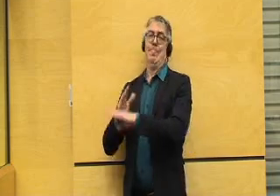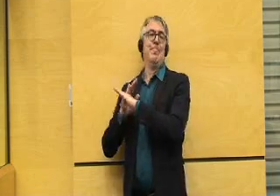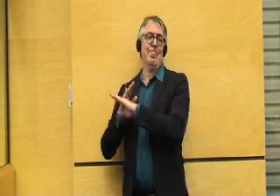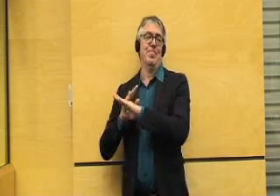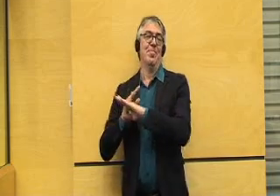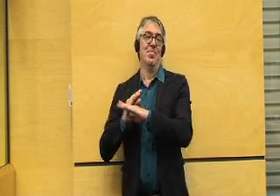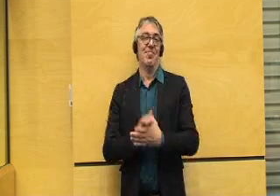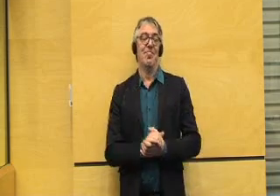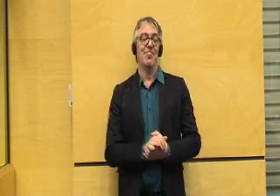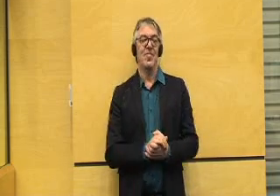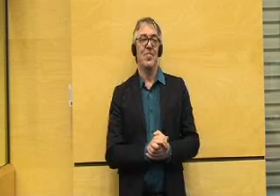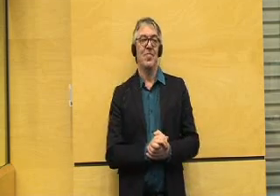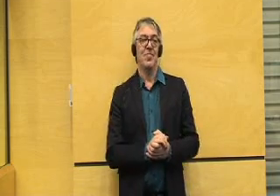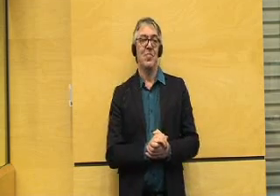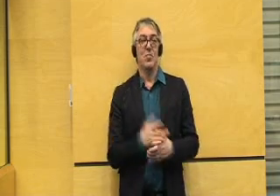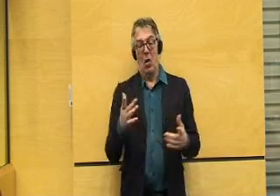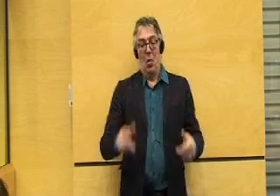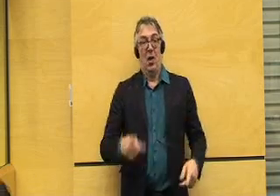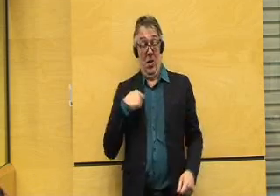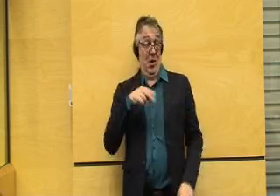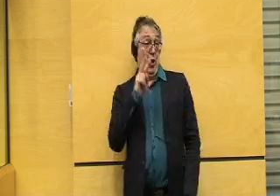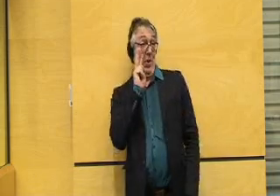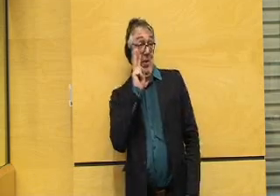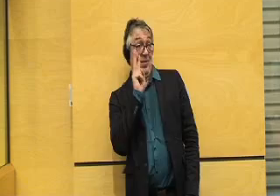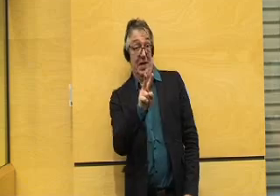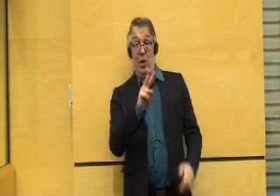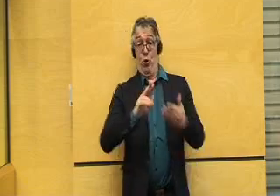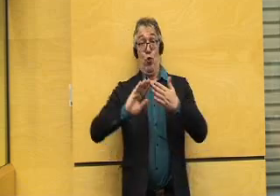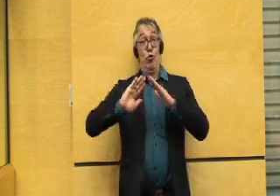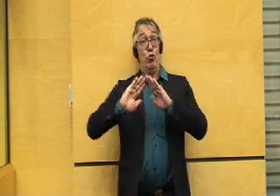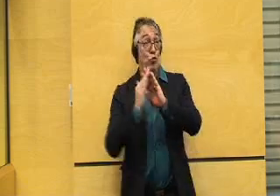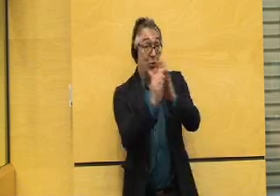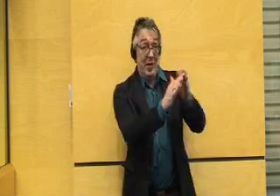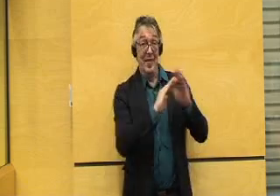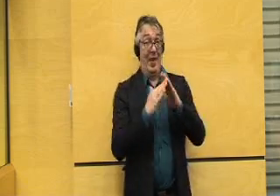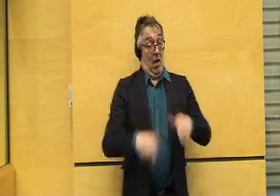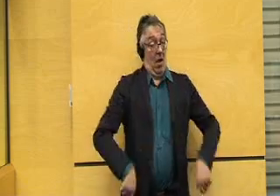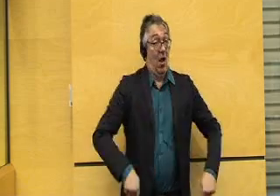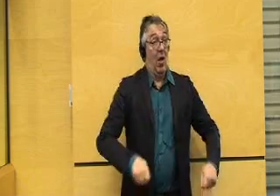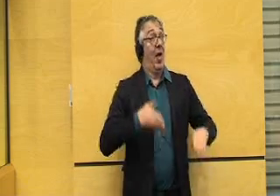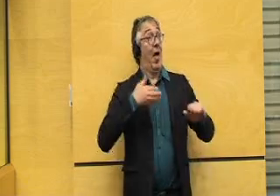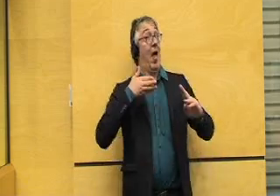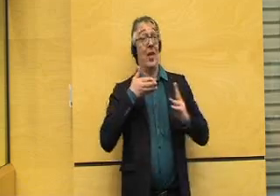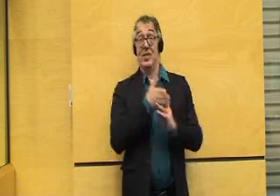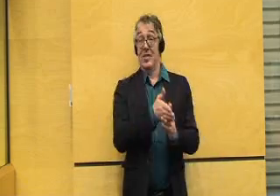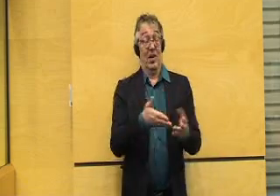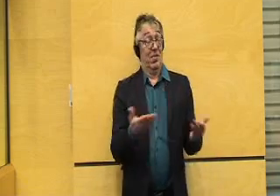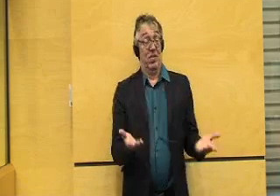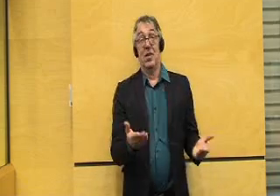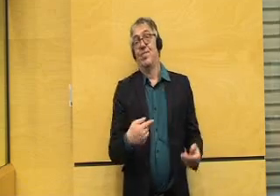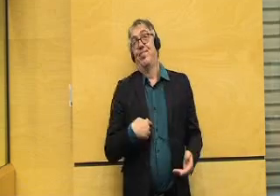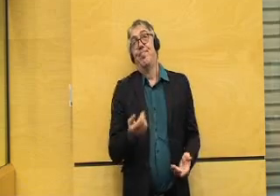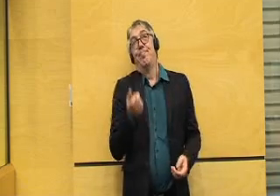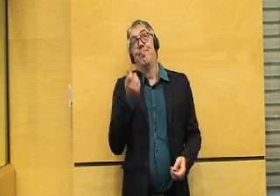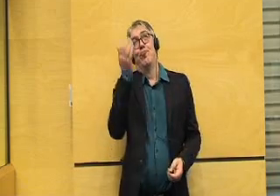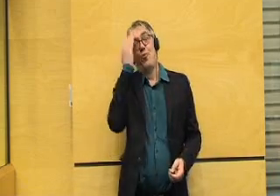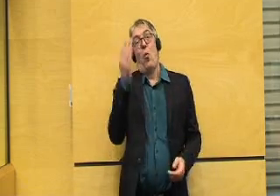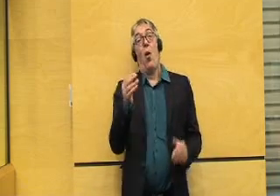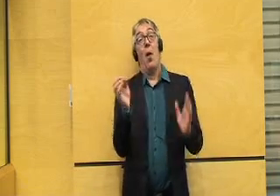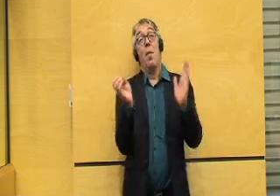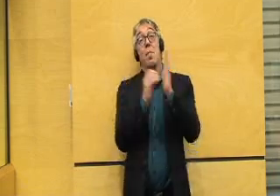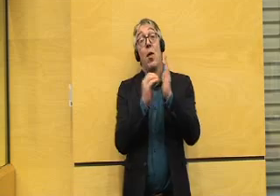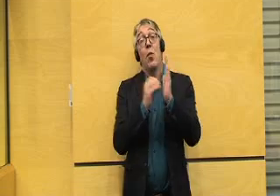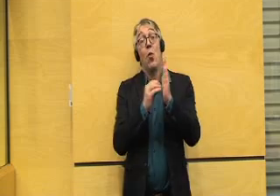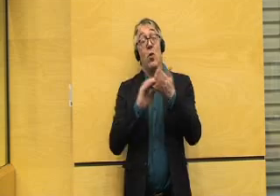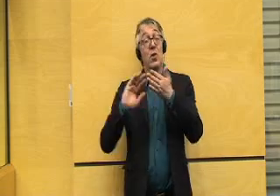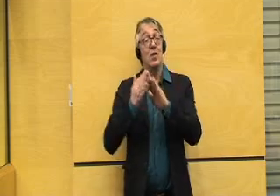I saw lack of accessibility in the city. I understand this. For example, the Bangkok is an old city with